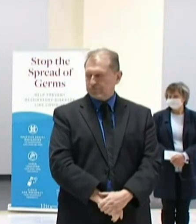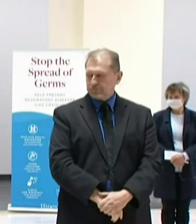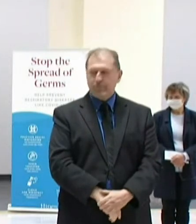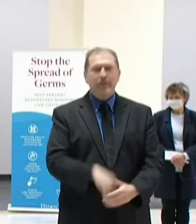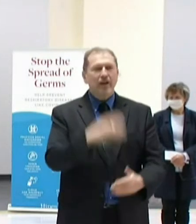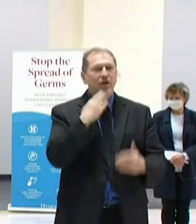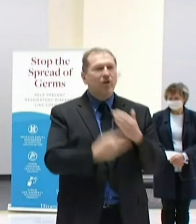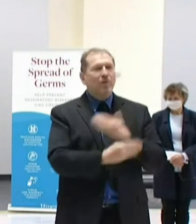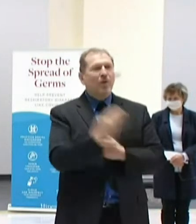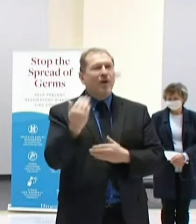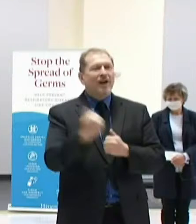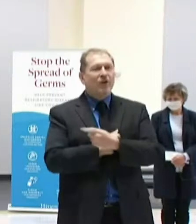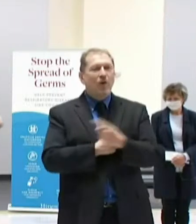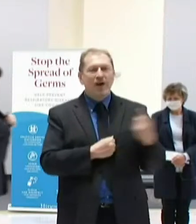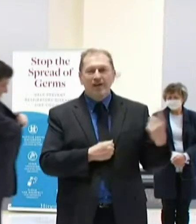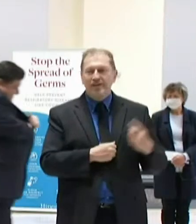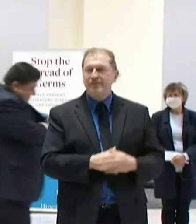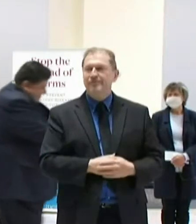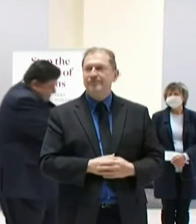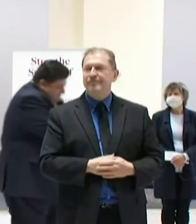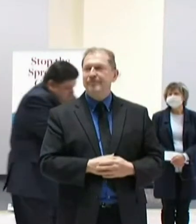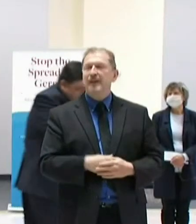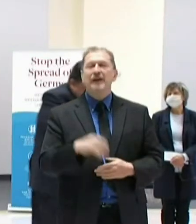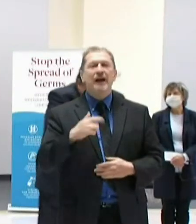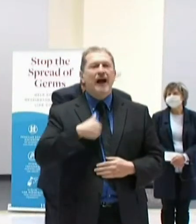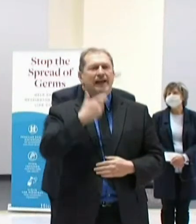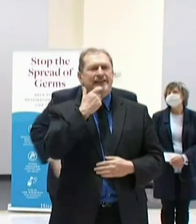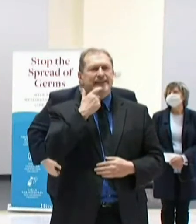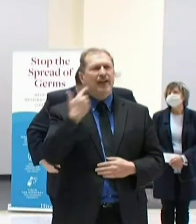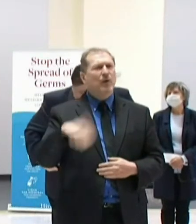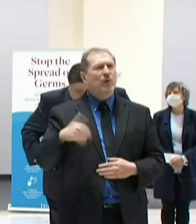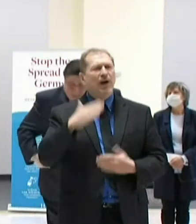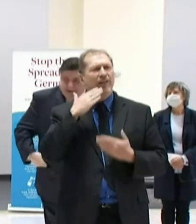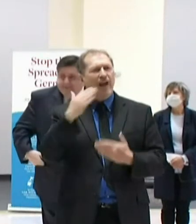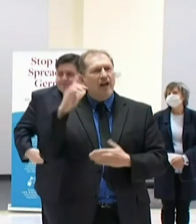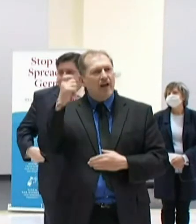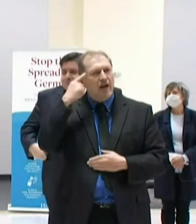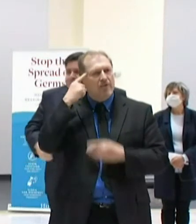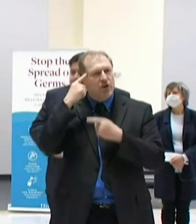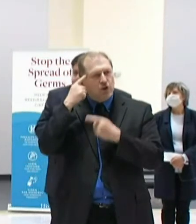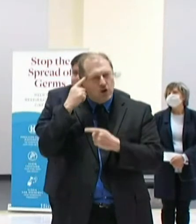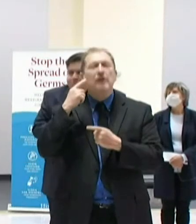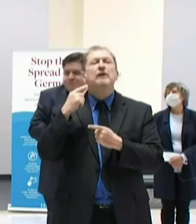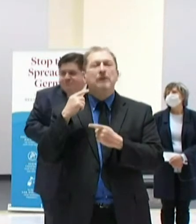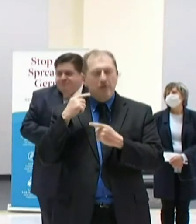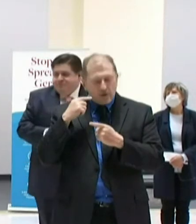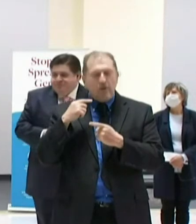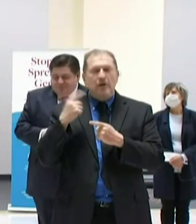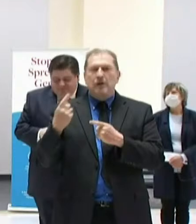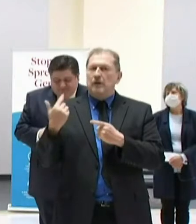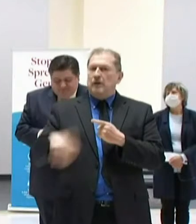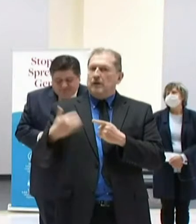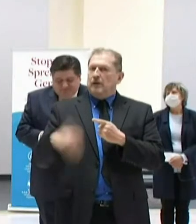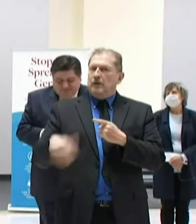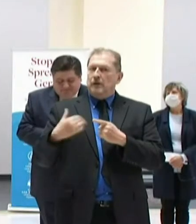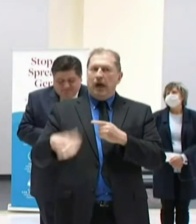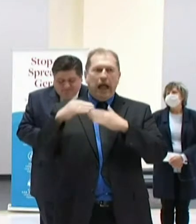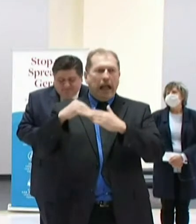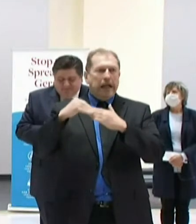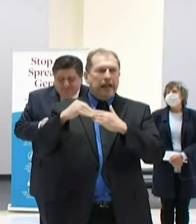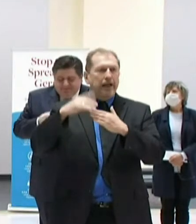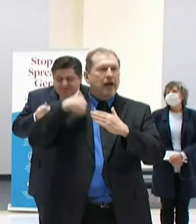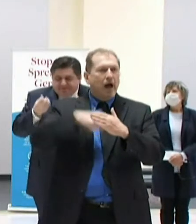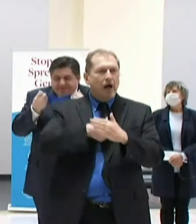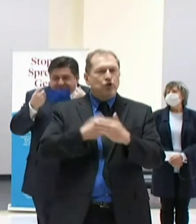Good morning, everyone. I want to thank the governor once again for his incredible leadership throughout